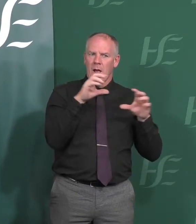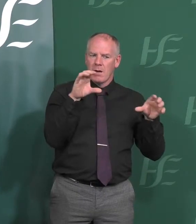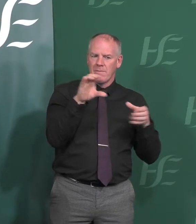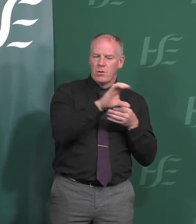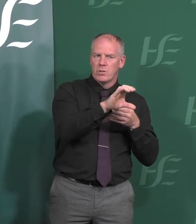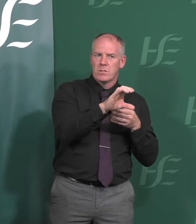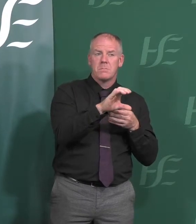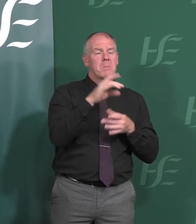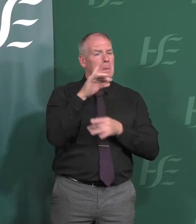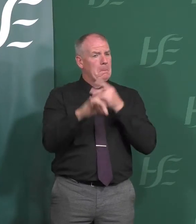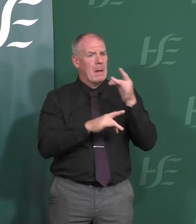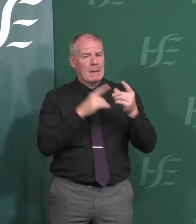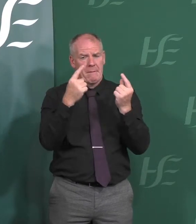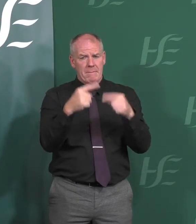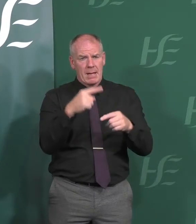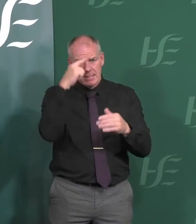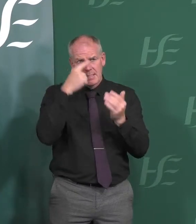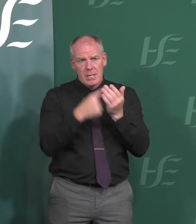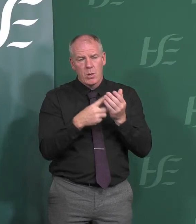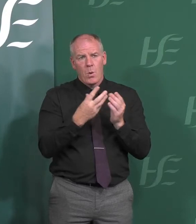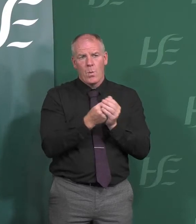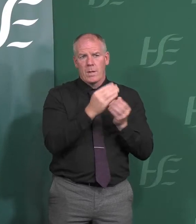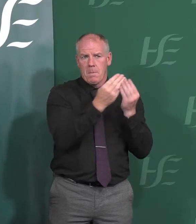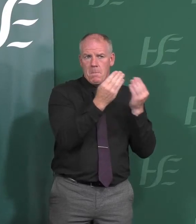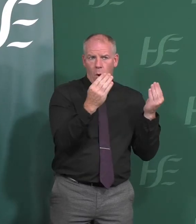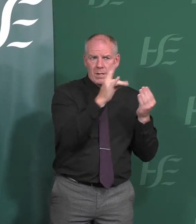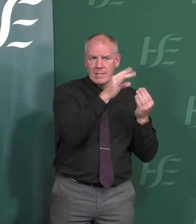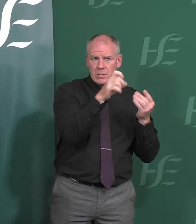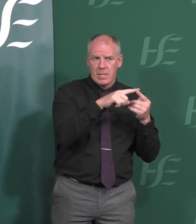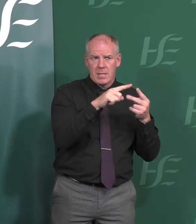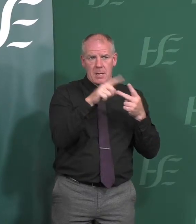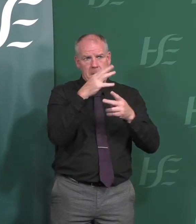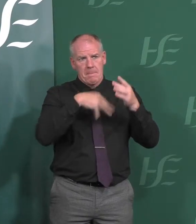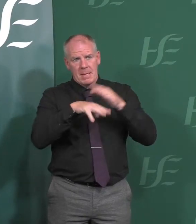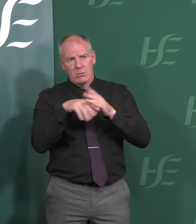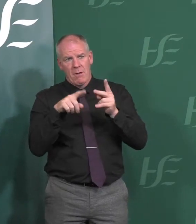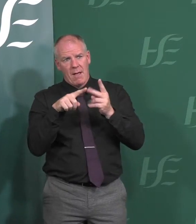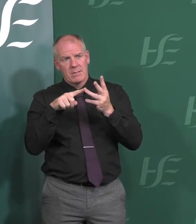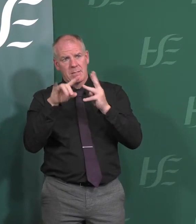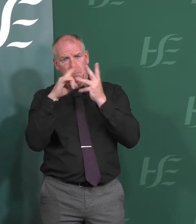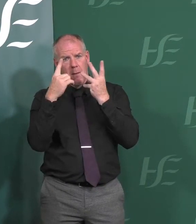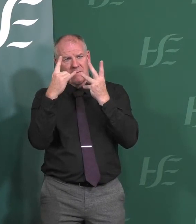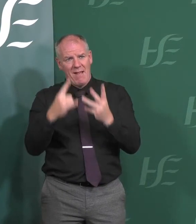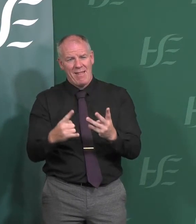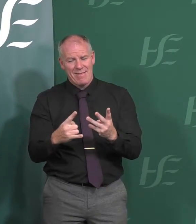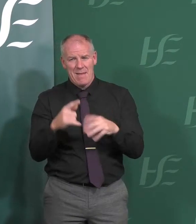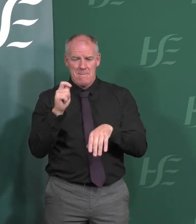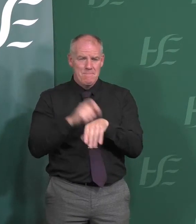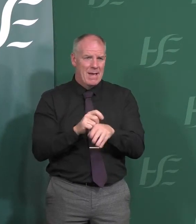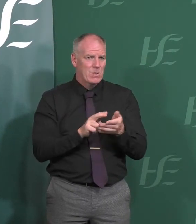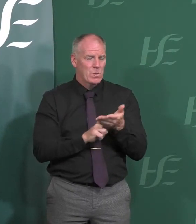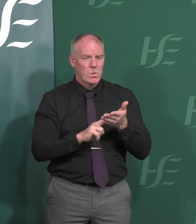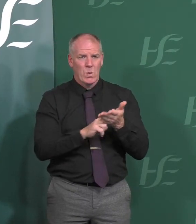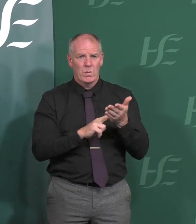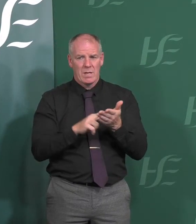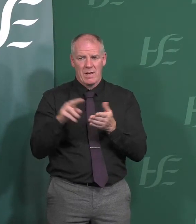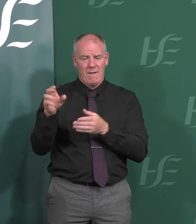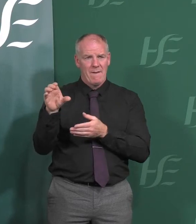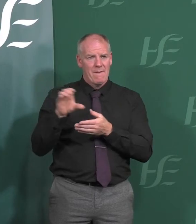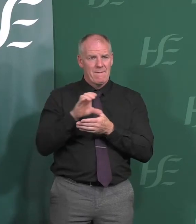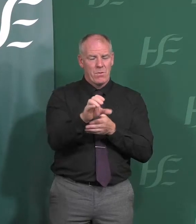with the board of the HSE, the Minister and the Department on the best use of the available funds towards the end of this